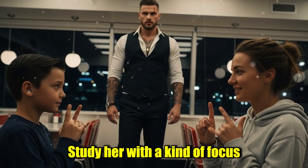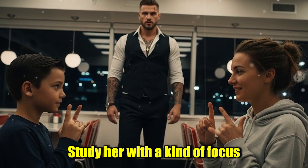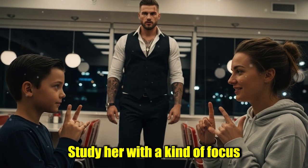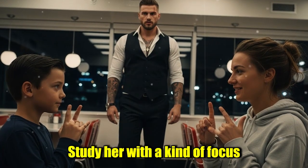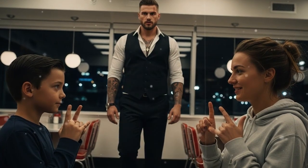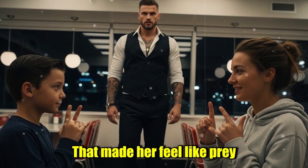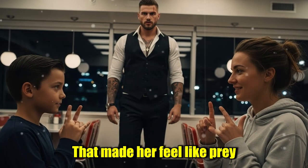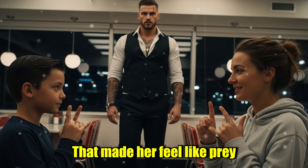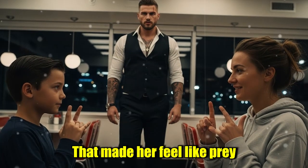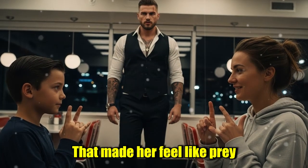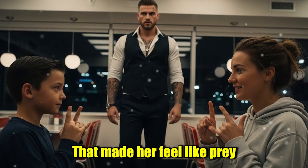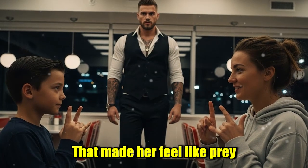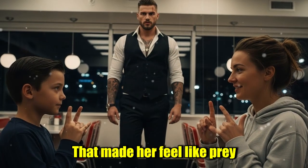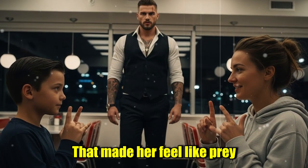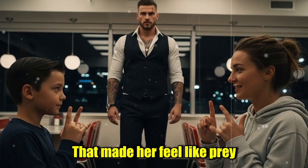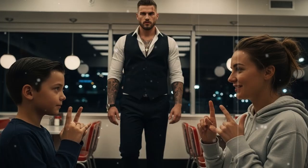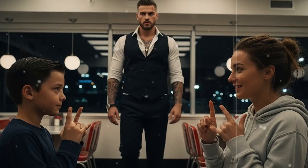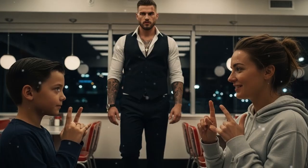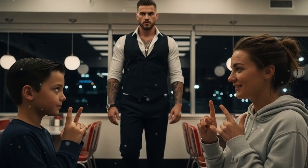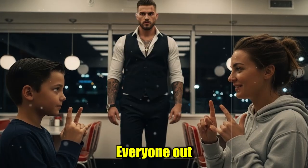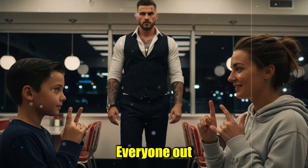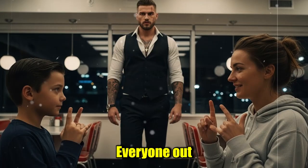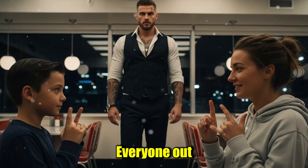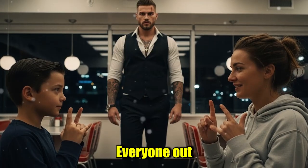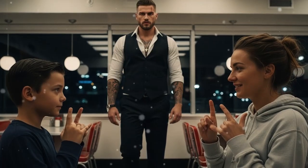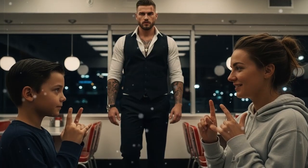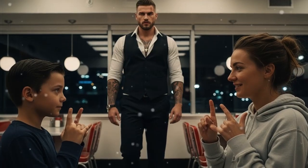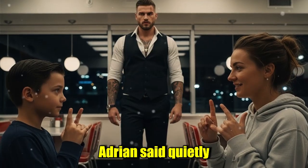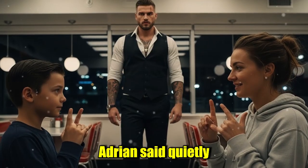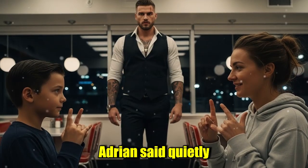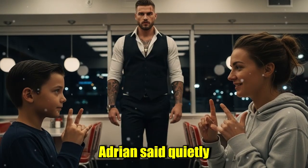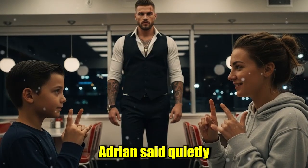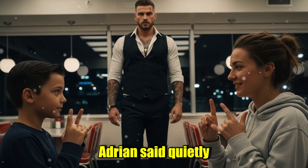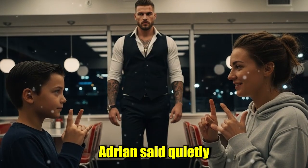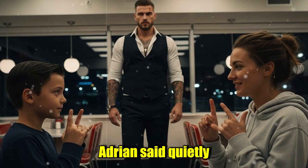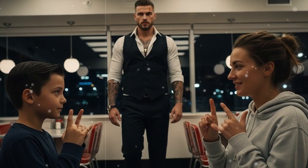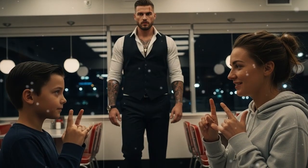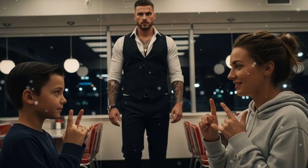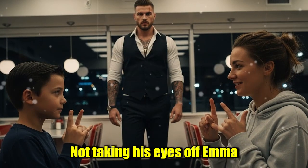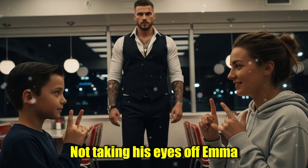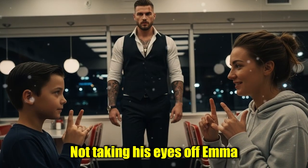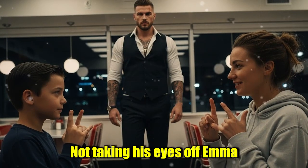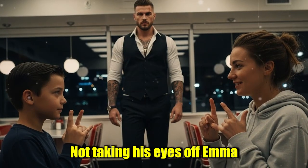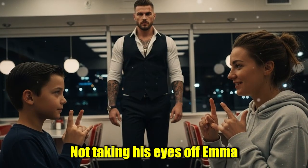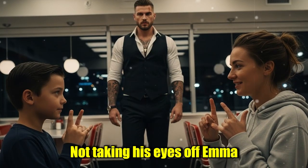kind of focus that made her feel like prey. "Everyone out," Adrian said quietly, not taking his eyes off